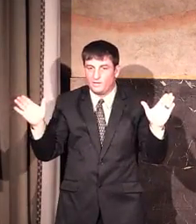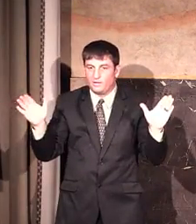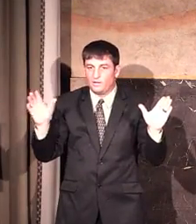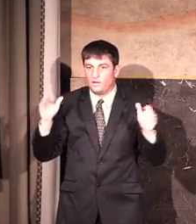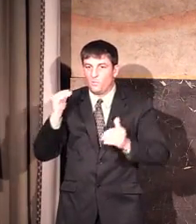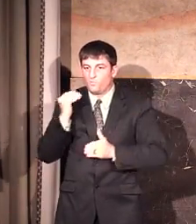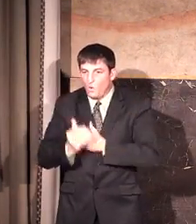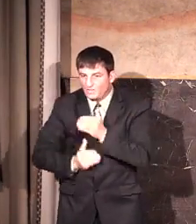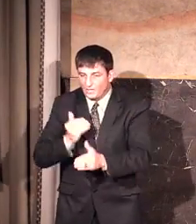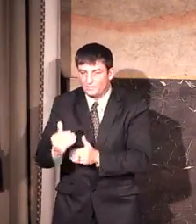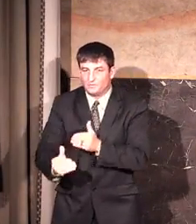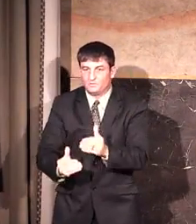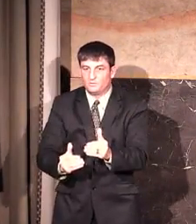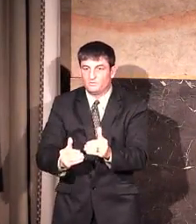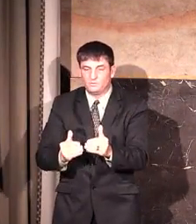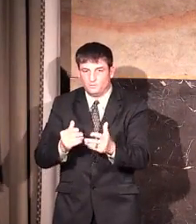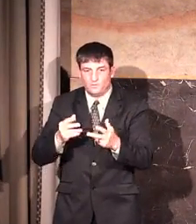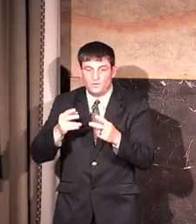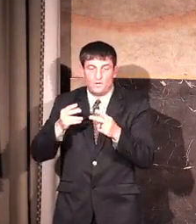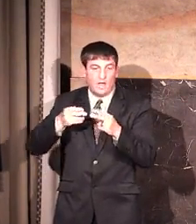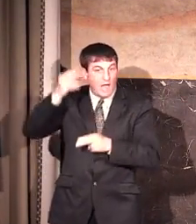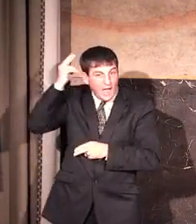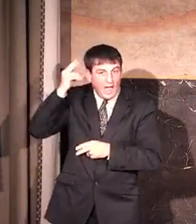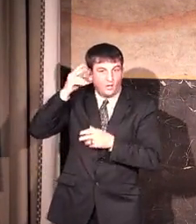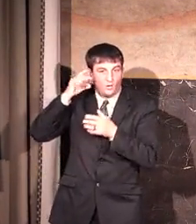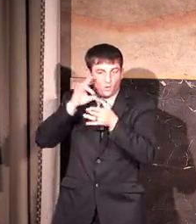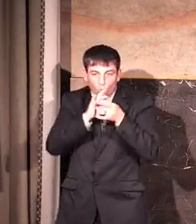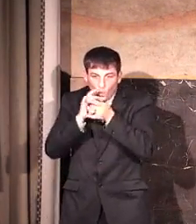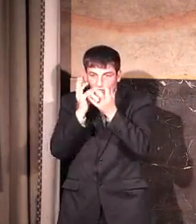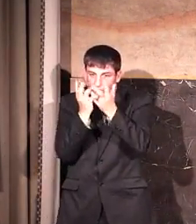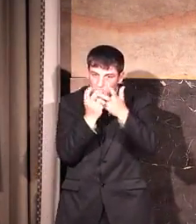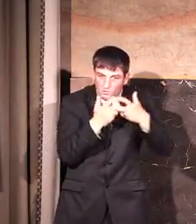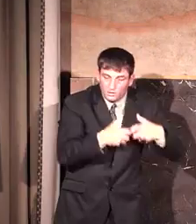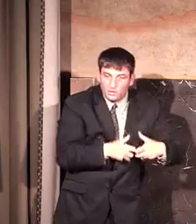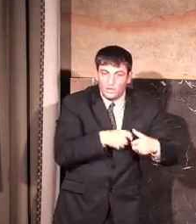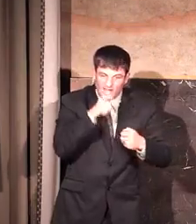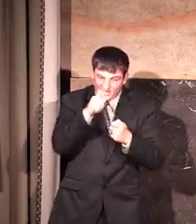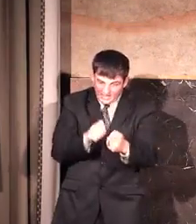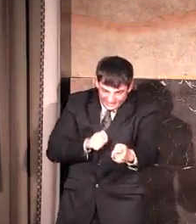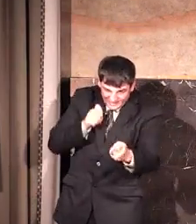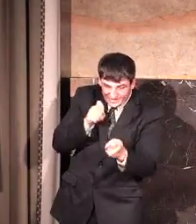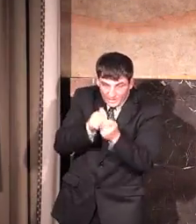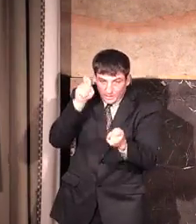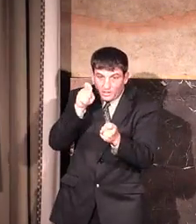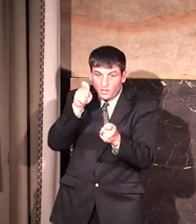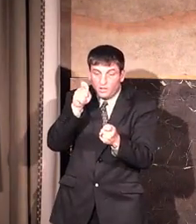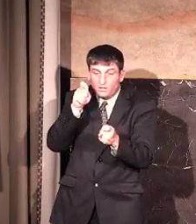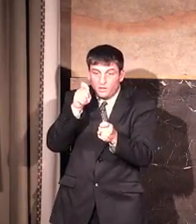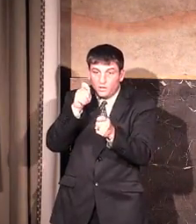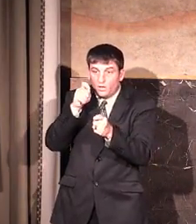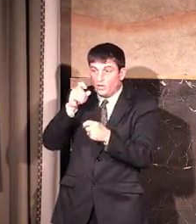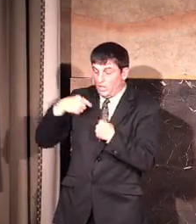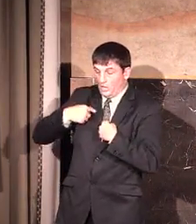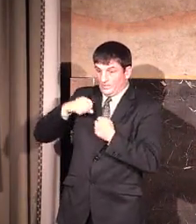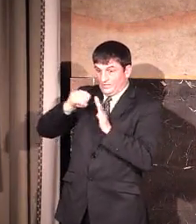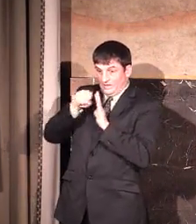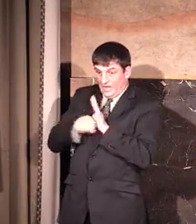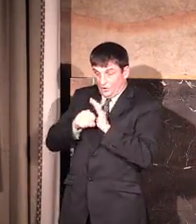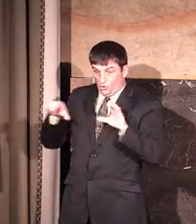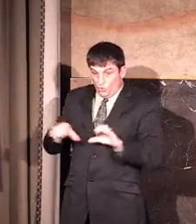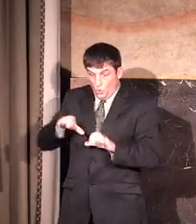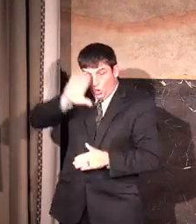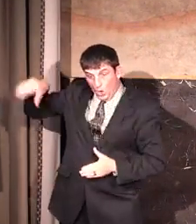process that has to be pretty highly coordinated. Fortunately for us, it doesn't have to all be done by the state directly. There are